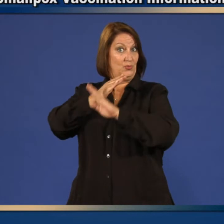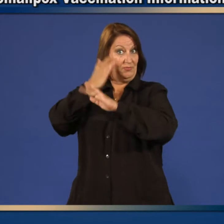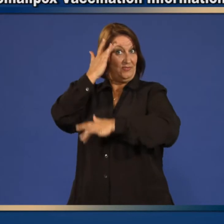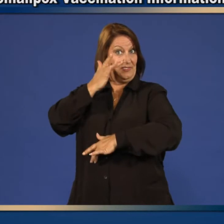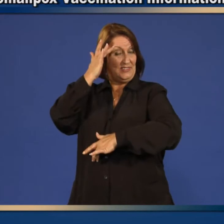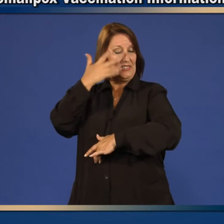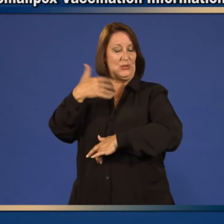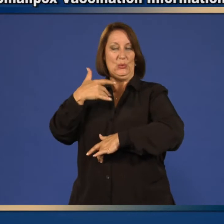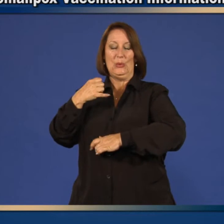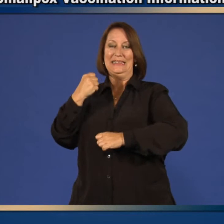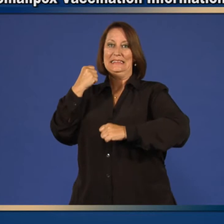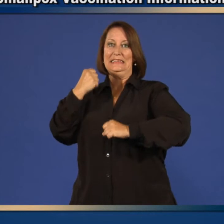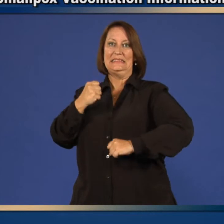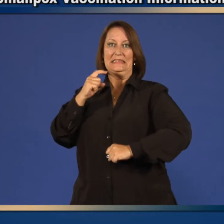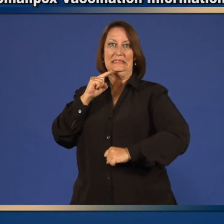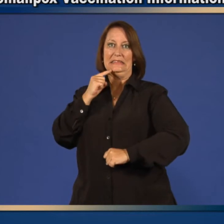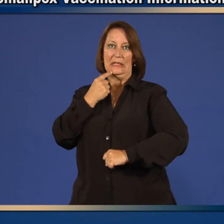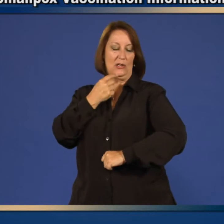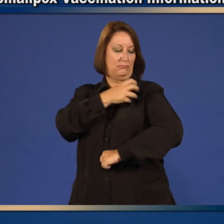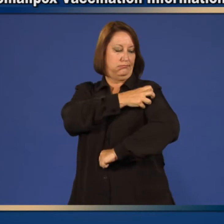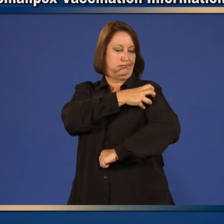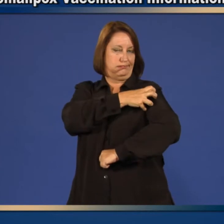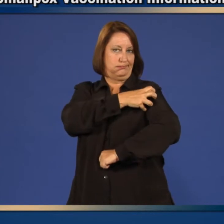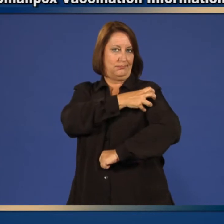smallpox vaccine.